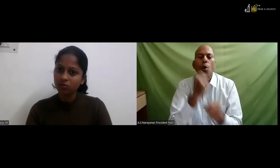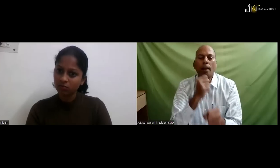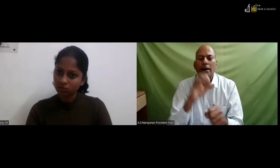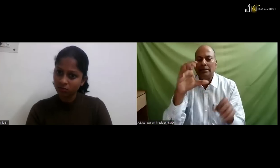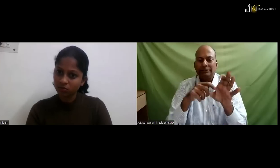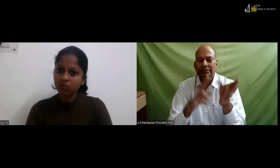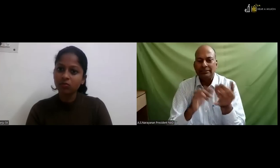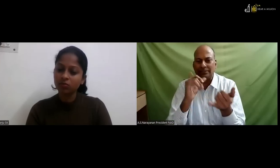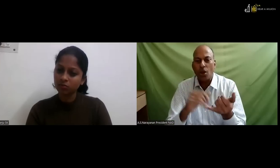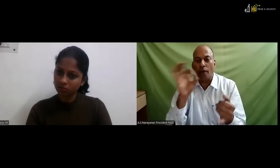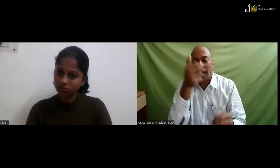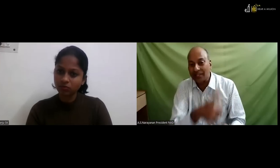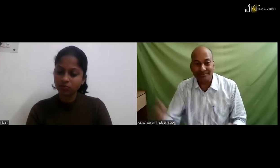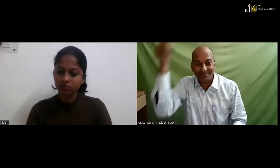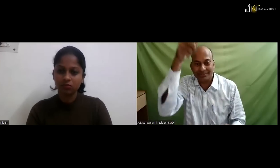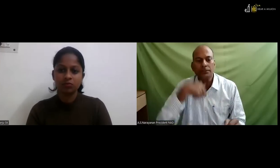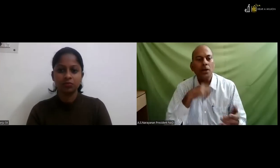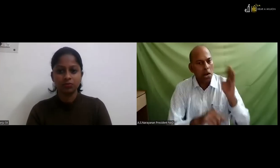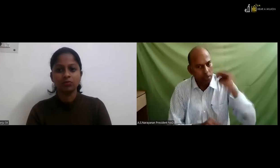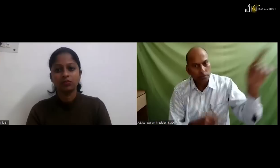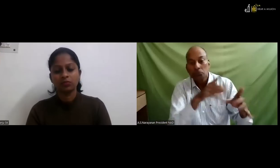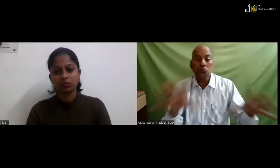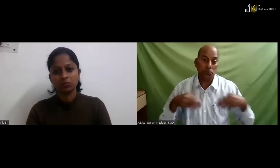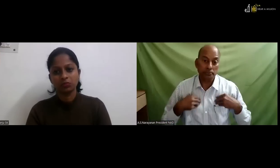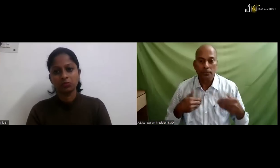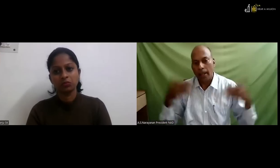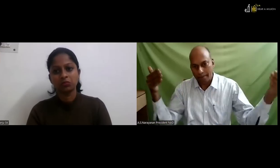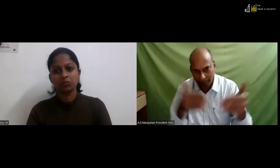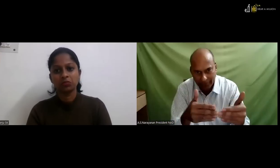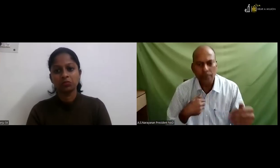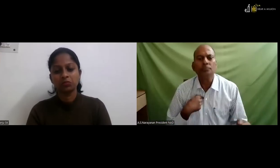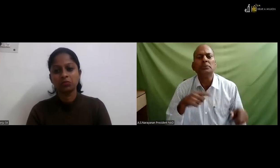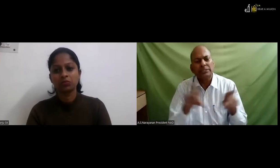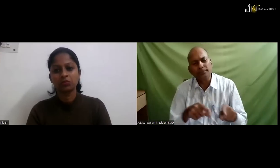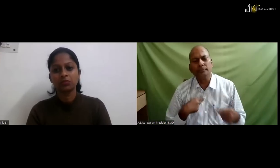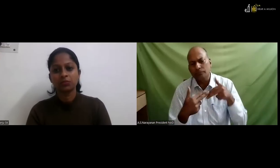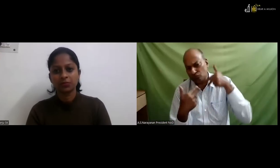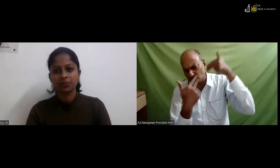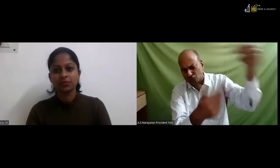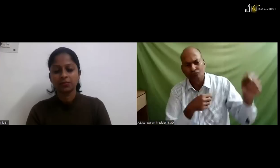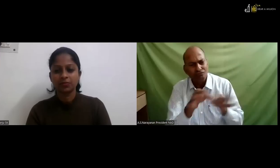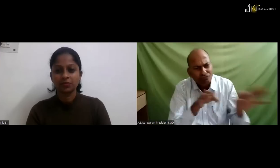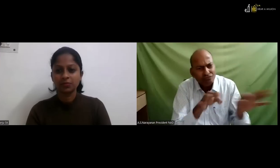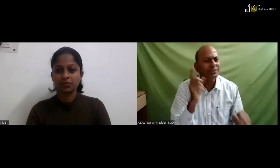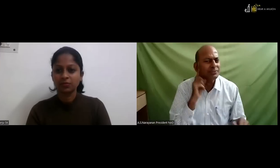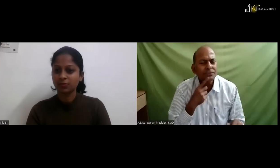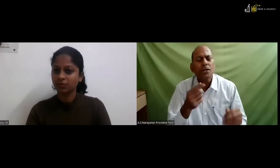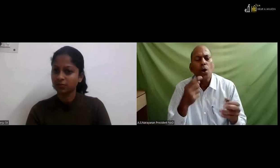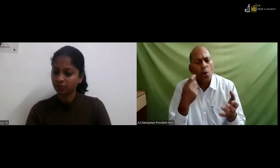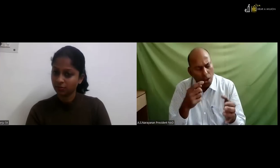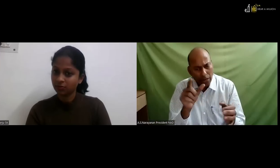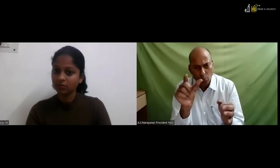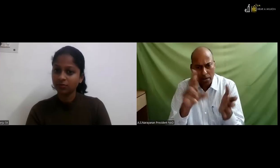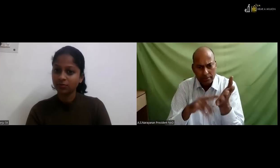this is how I raised a complaint in the government officer that we must do like this. And I